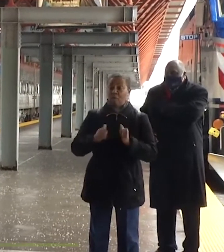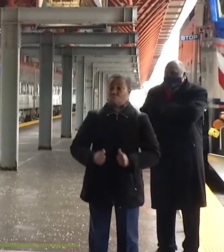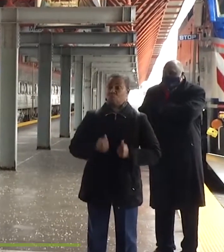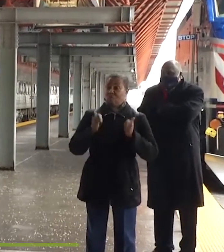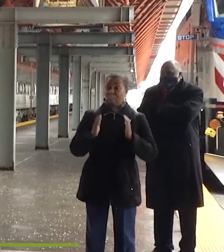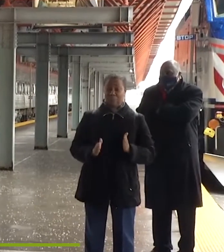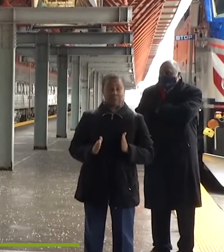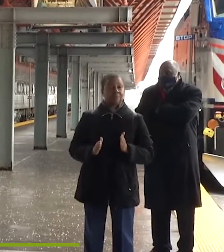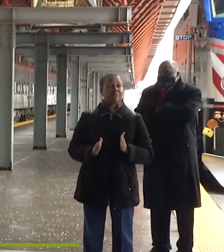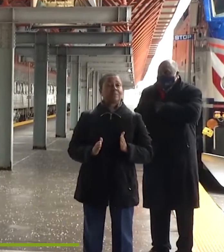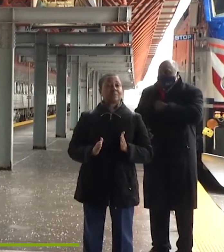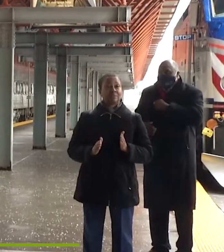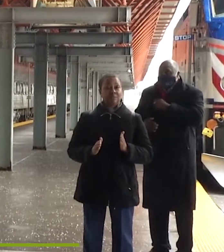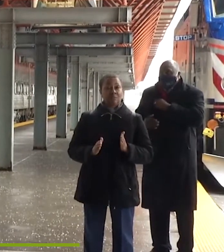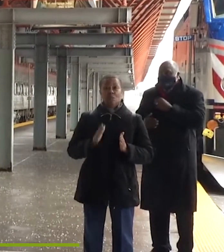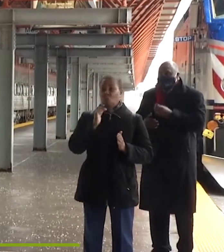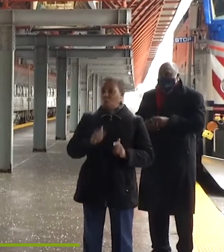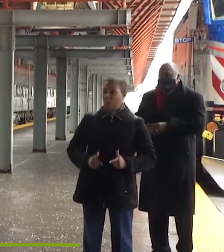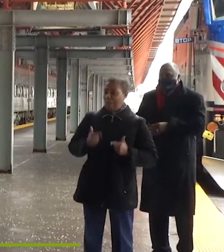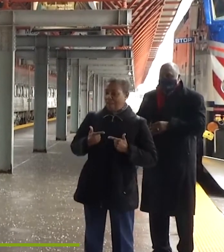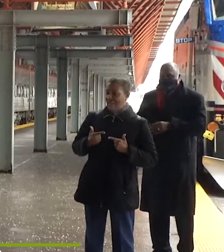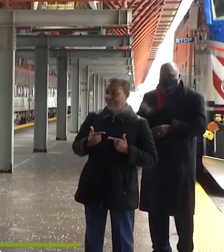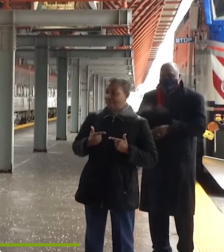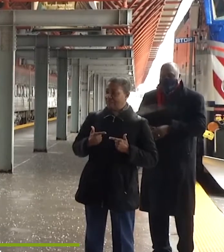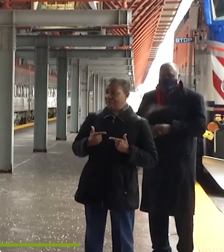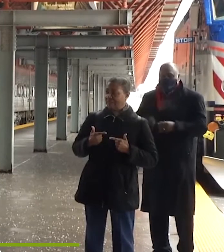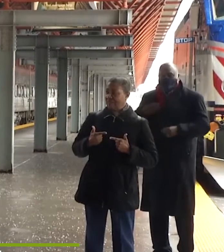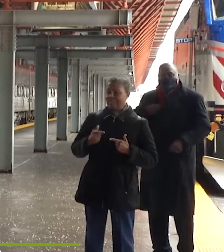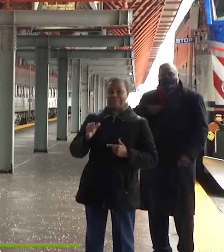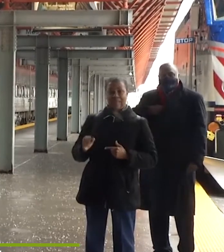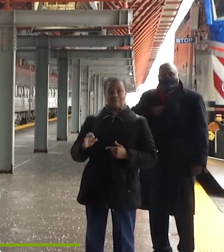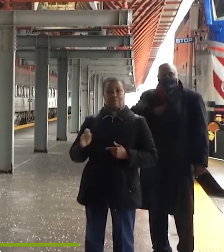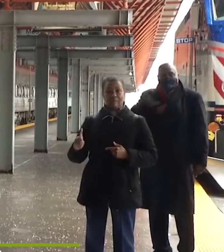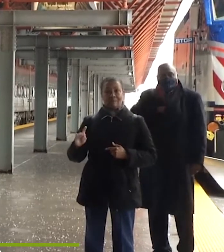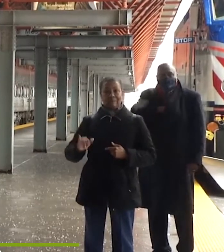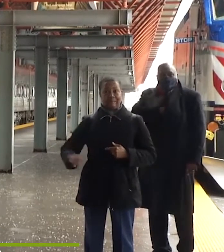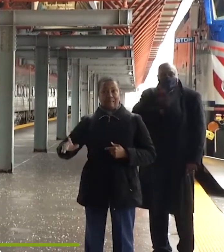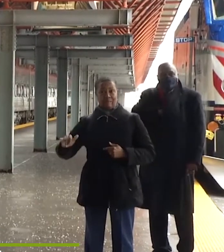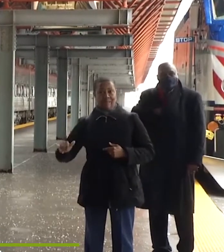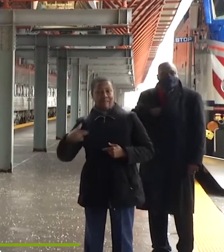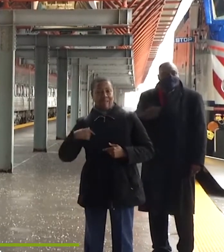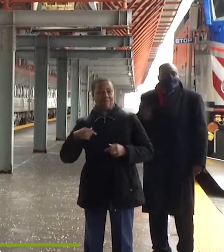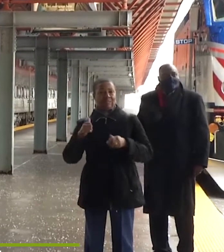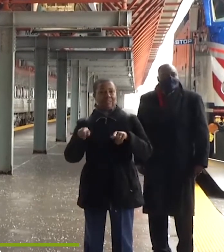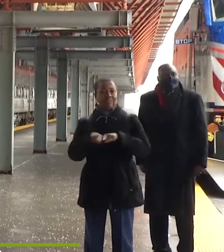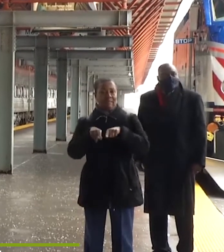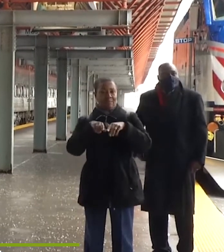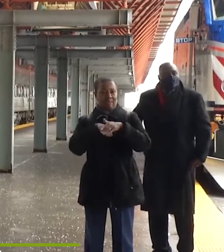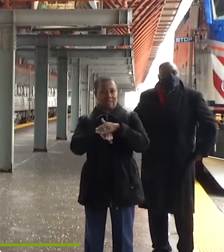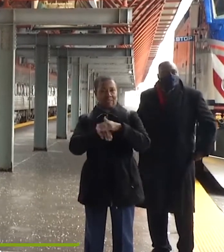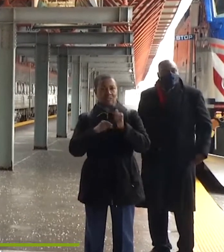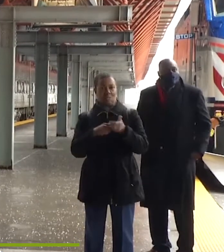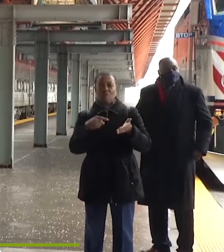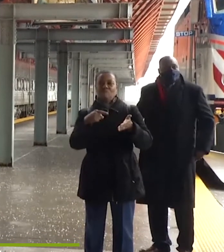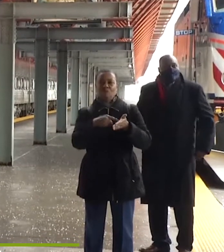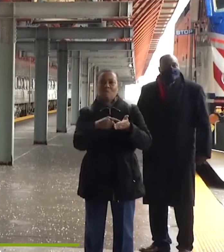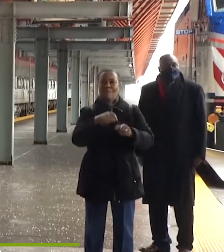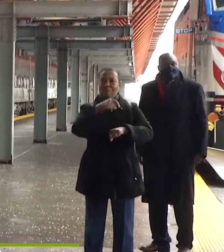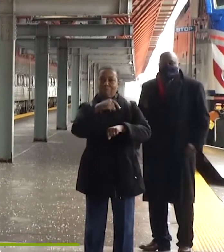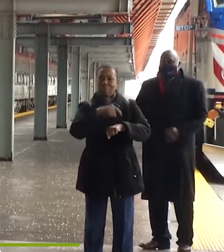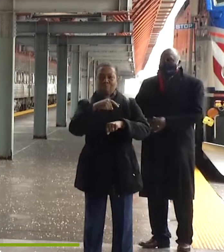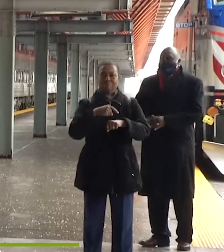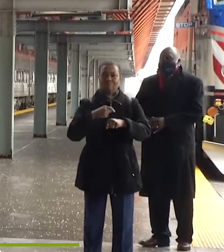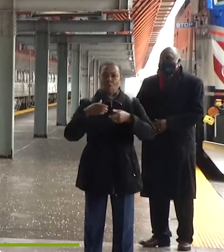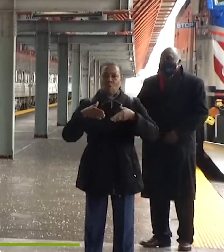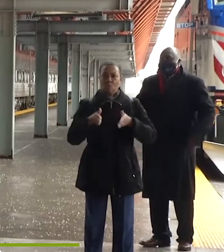residents who live in South Cook County have the same access to affordable and timely